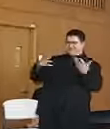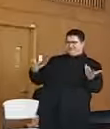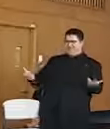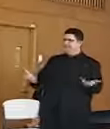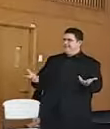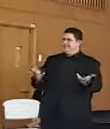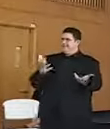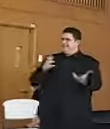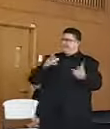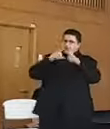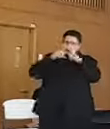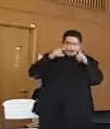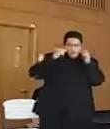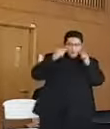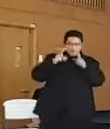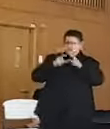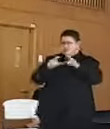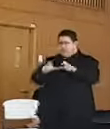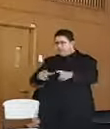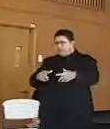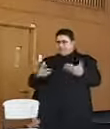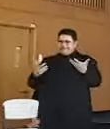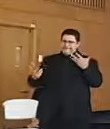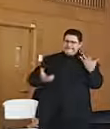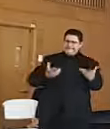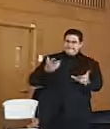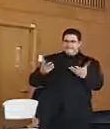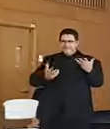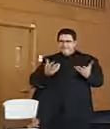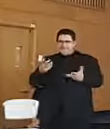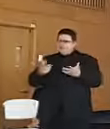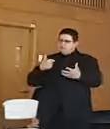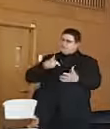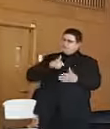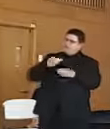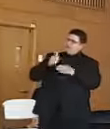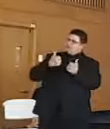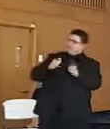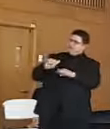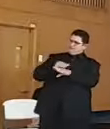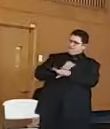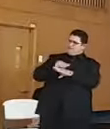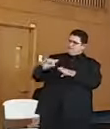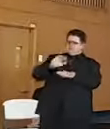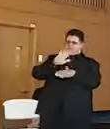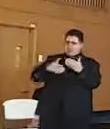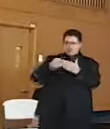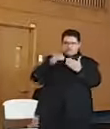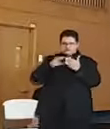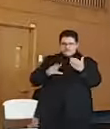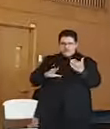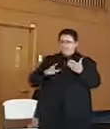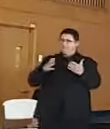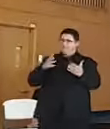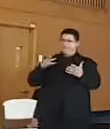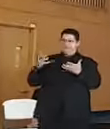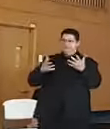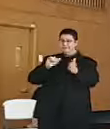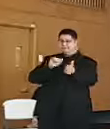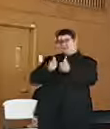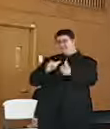And so wearing a mask while running, which we've practiced all these things with our students who are in session. Sports is going to be difficult. You